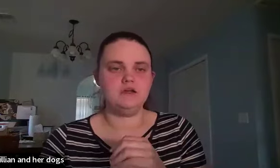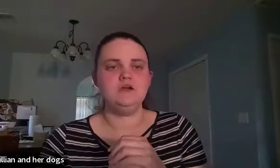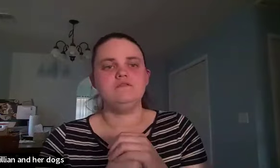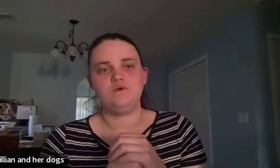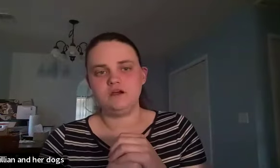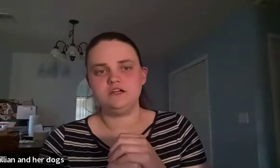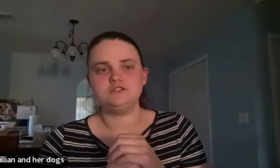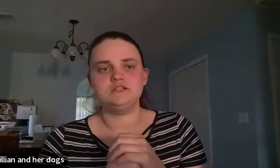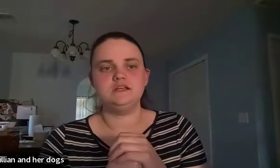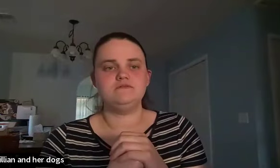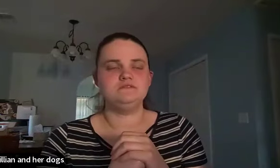loud.